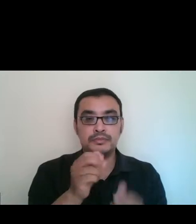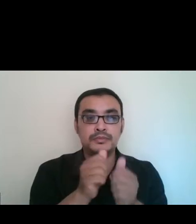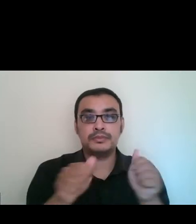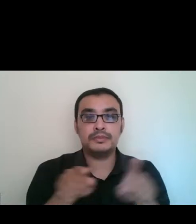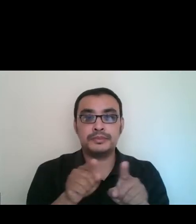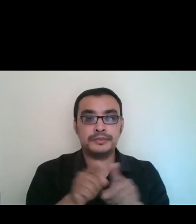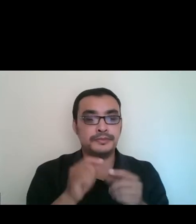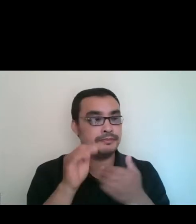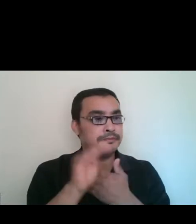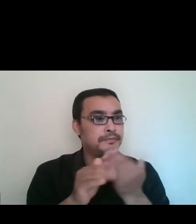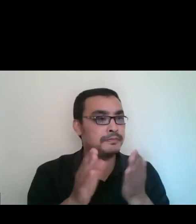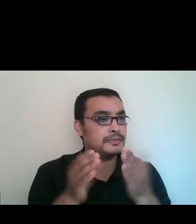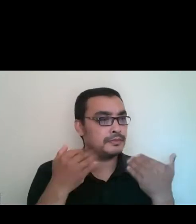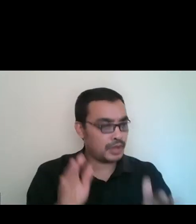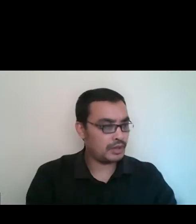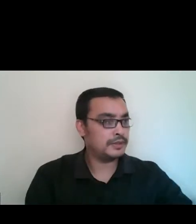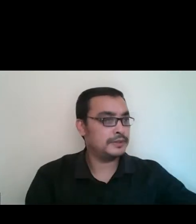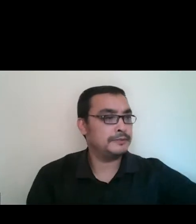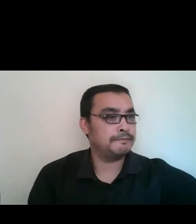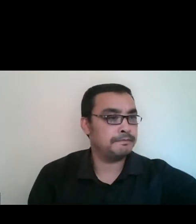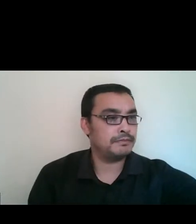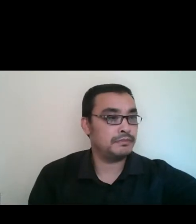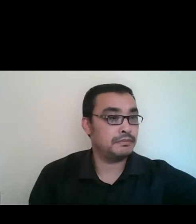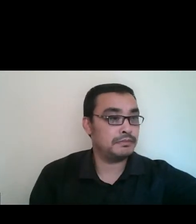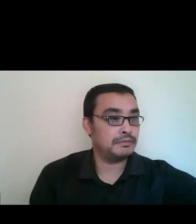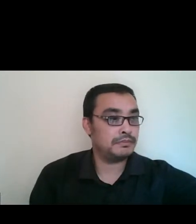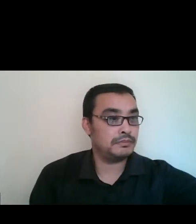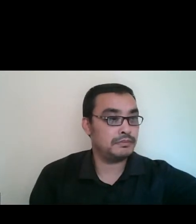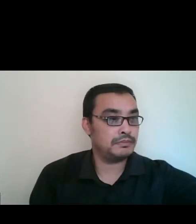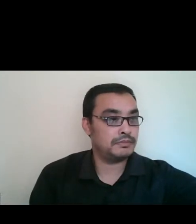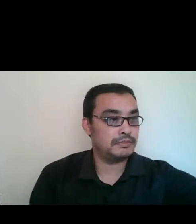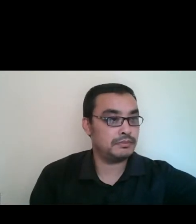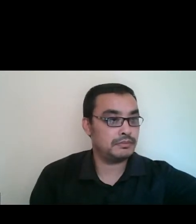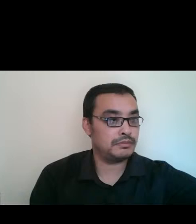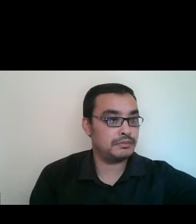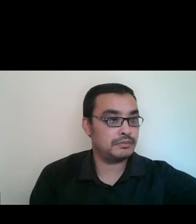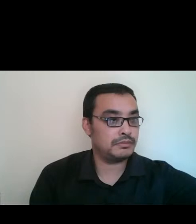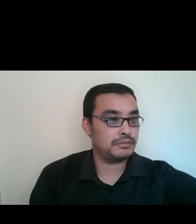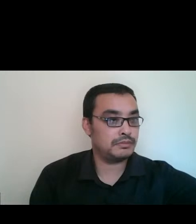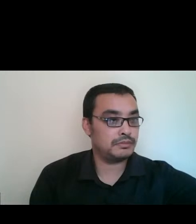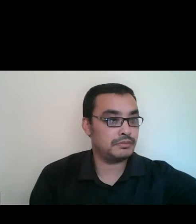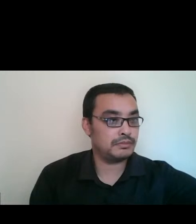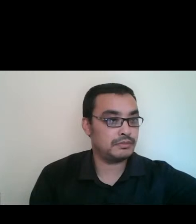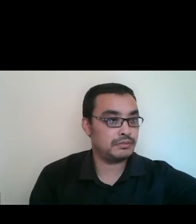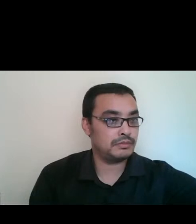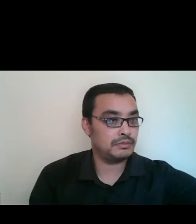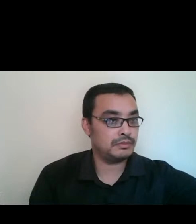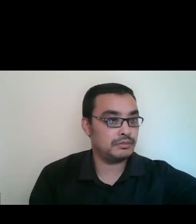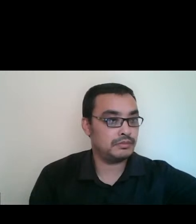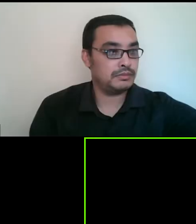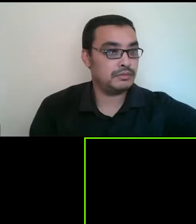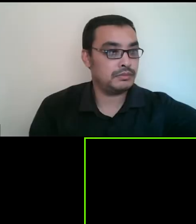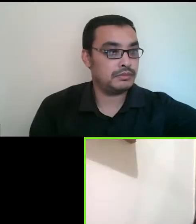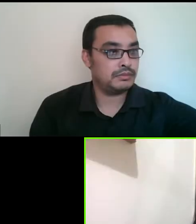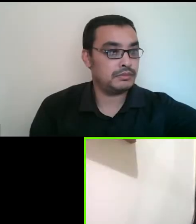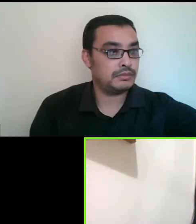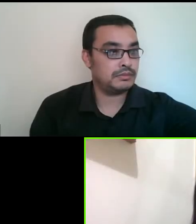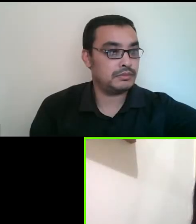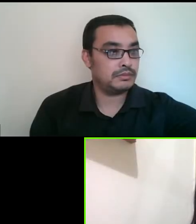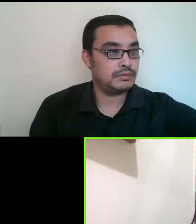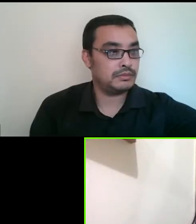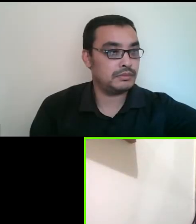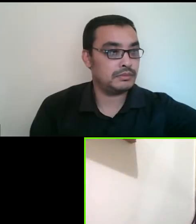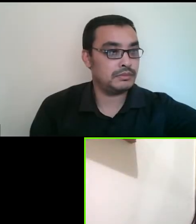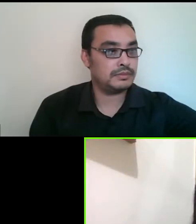make some point about that. Yeah, I think so. Within the Youth and Land Asia platform, I think